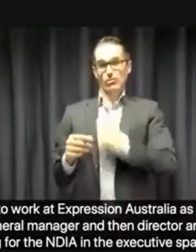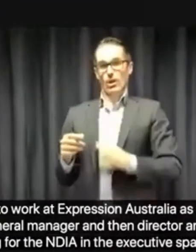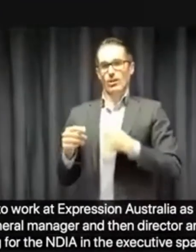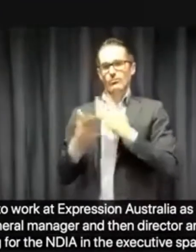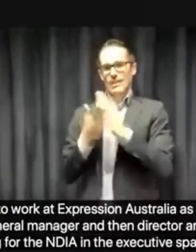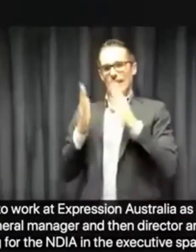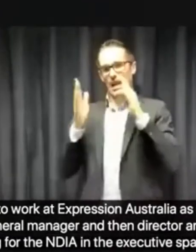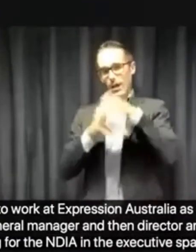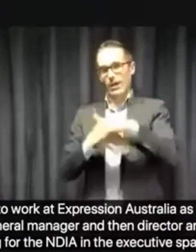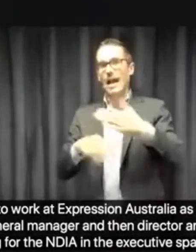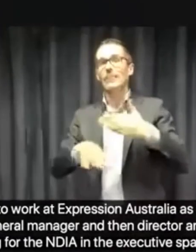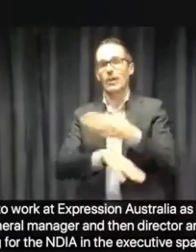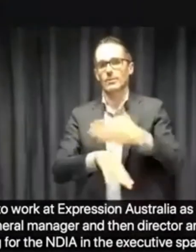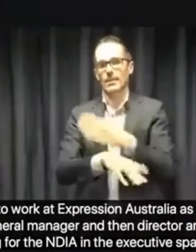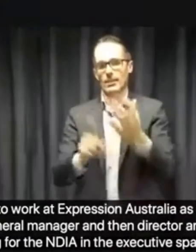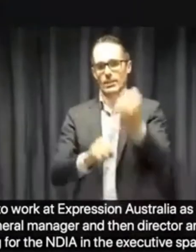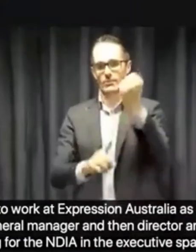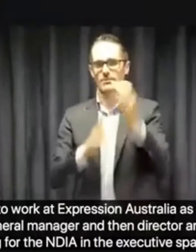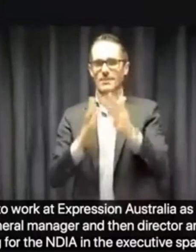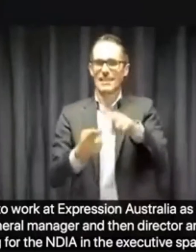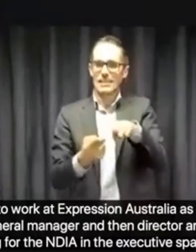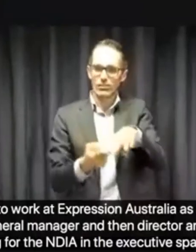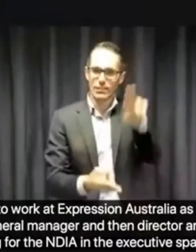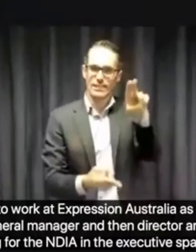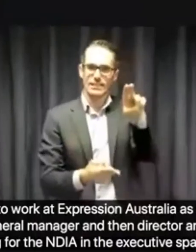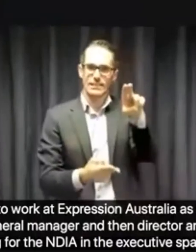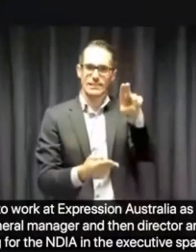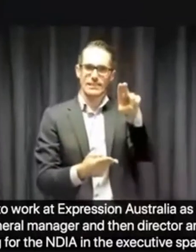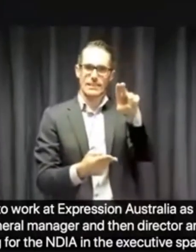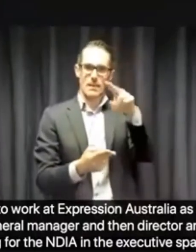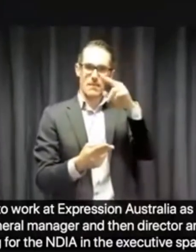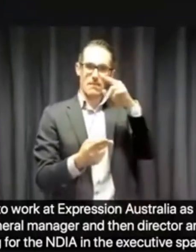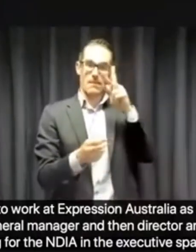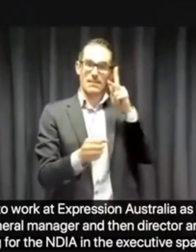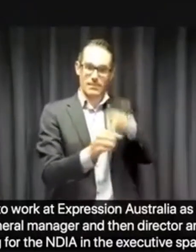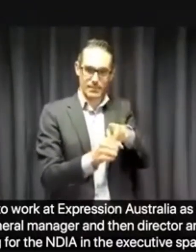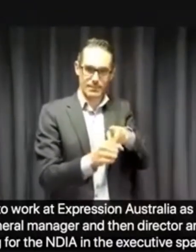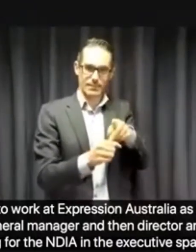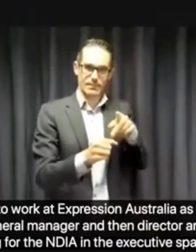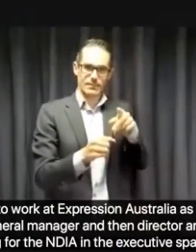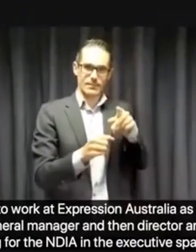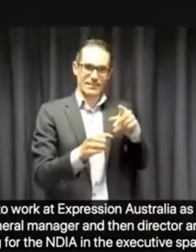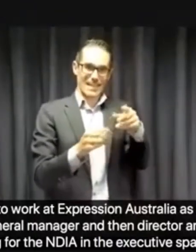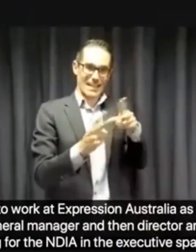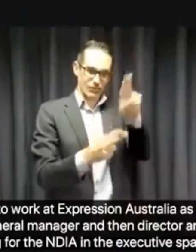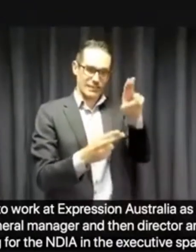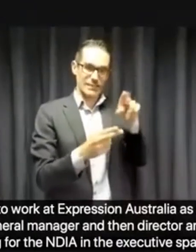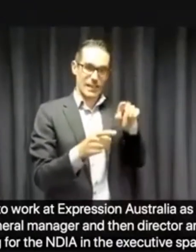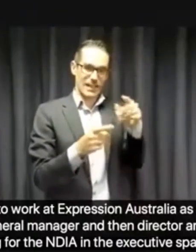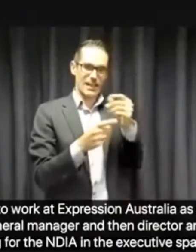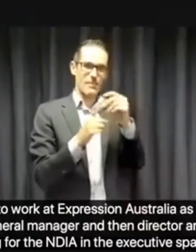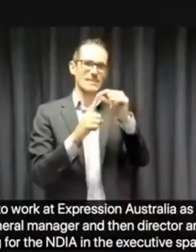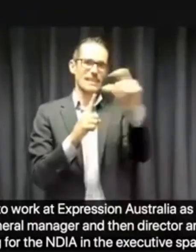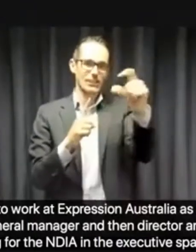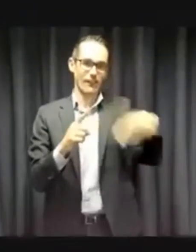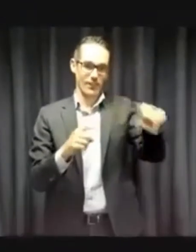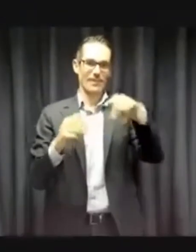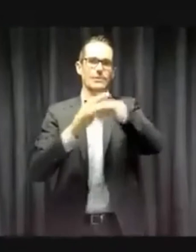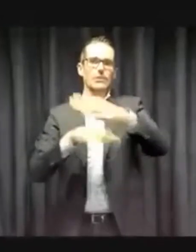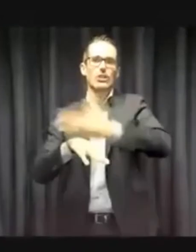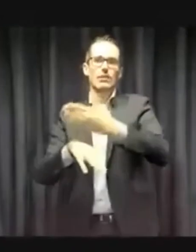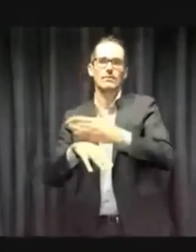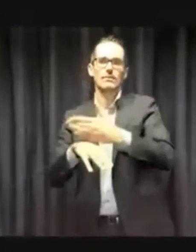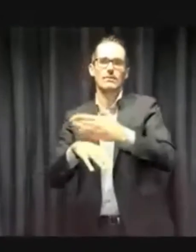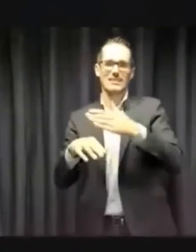means that through my experience there, I can increase employment outcomes for people who have disability.